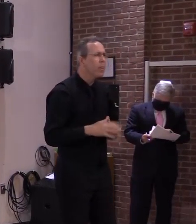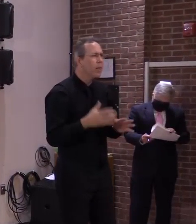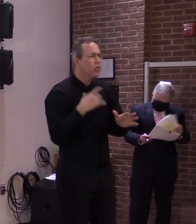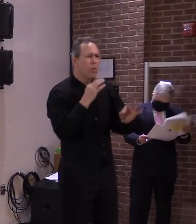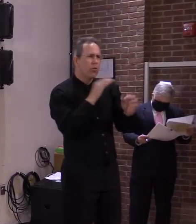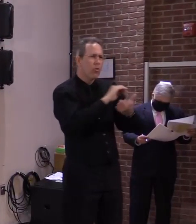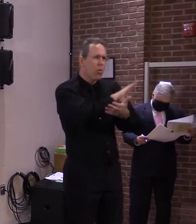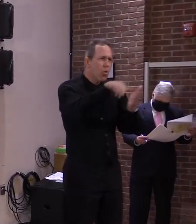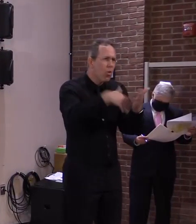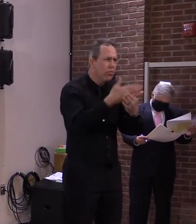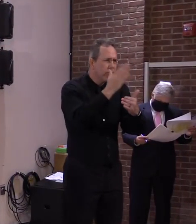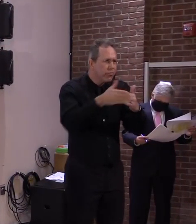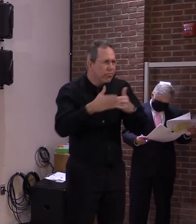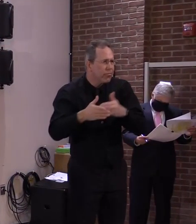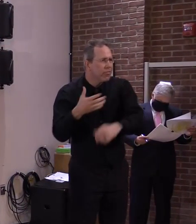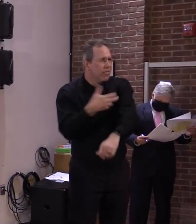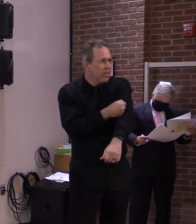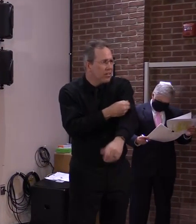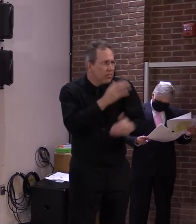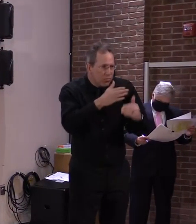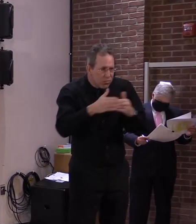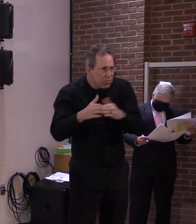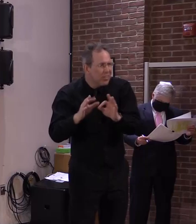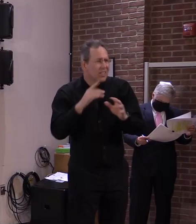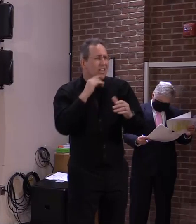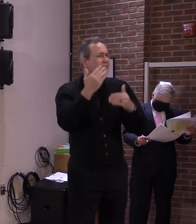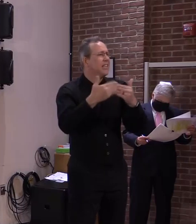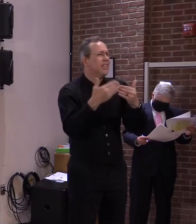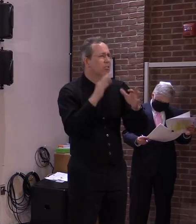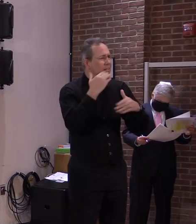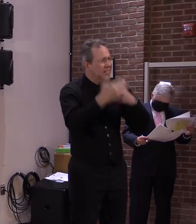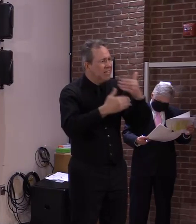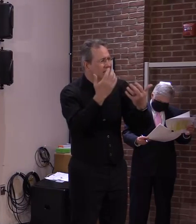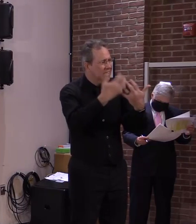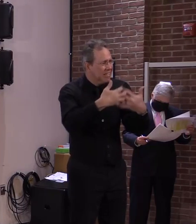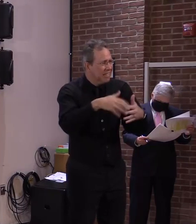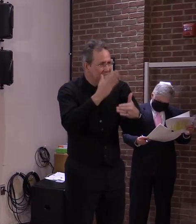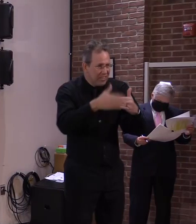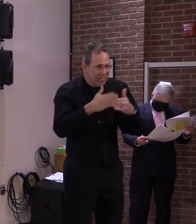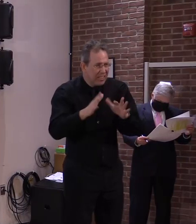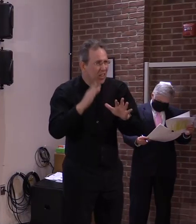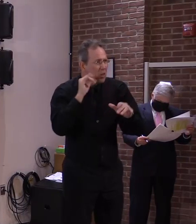for everyone on both sides of the coin on that one.